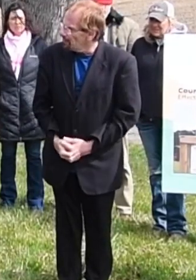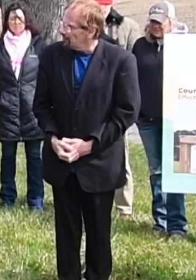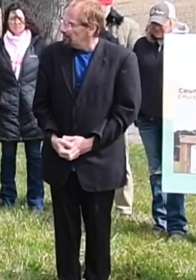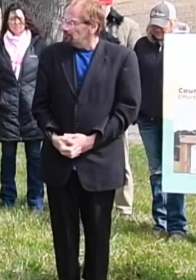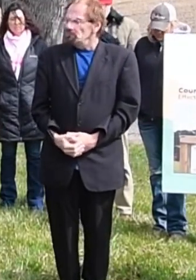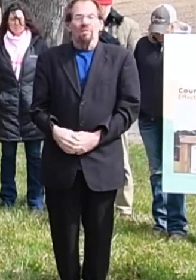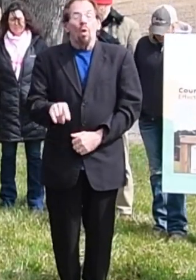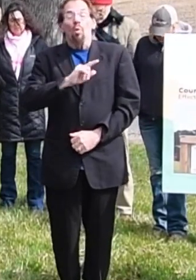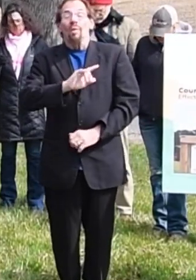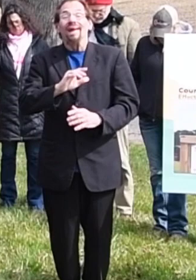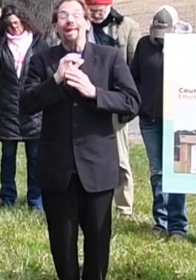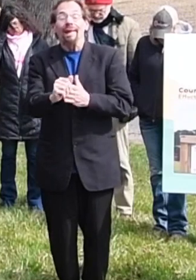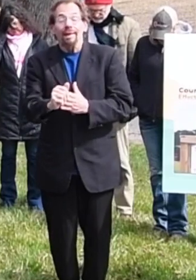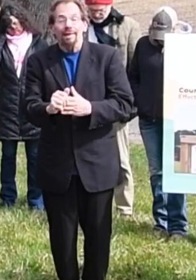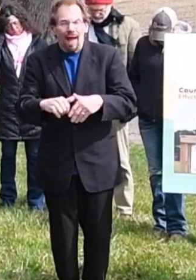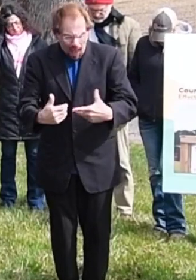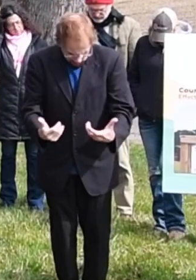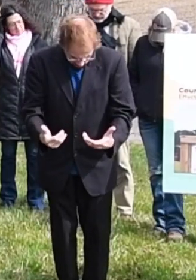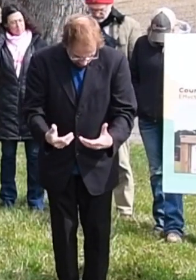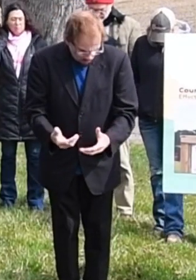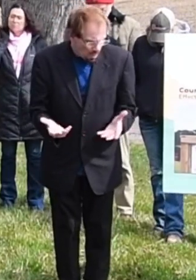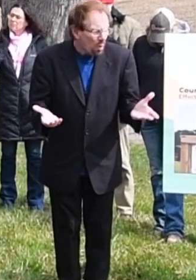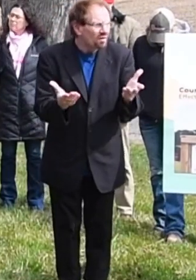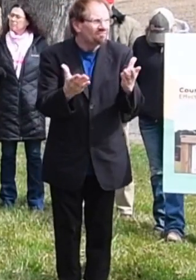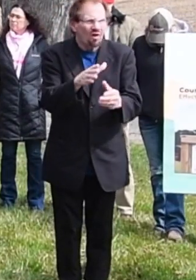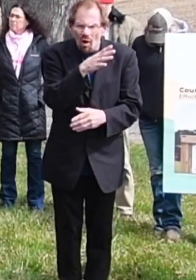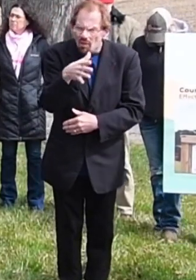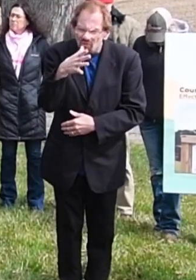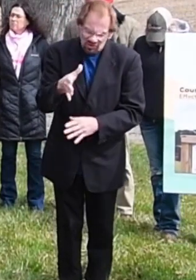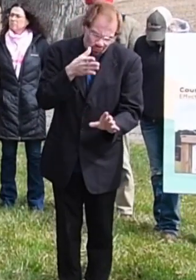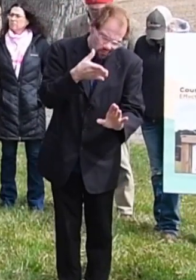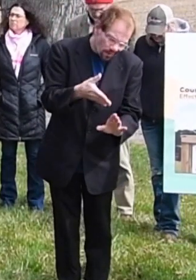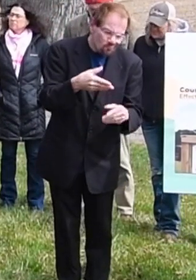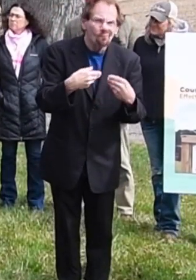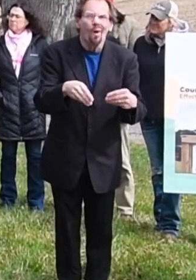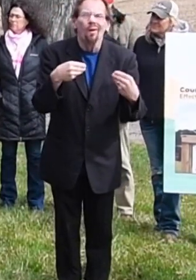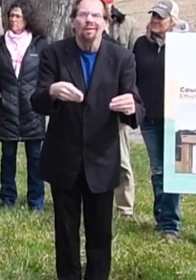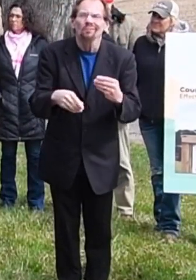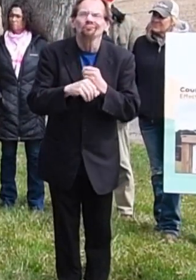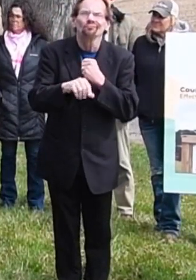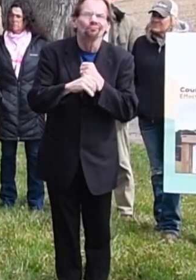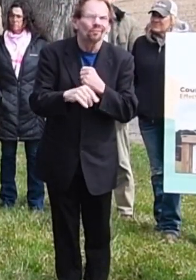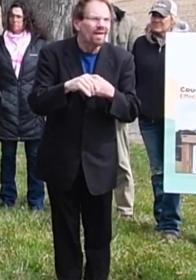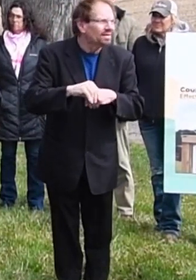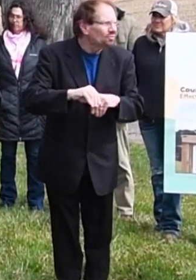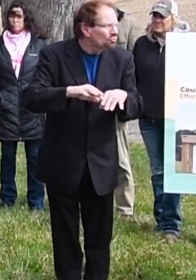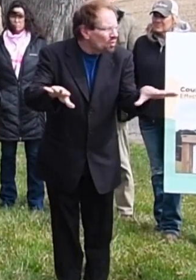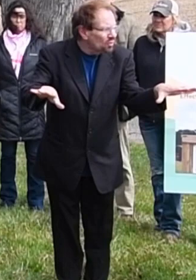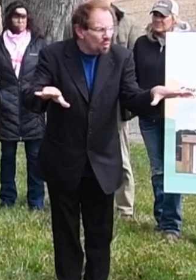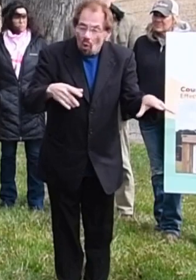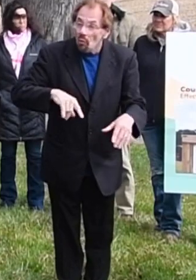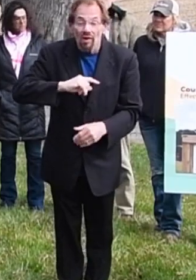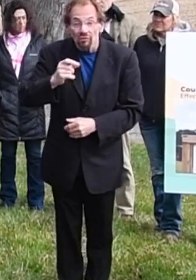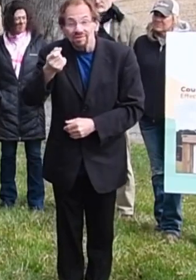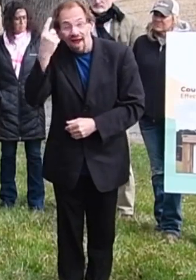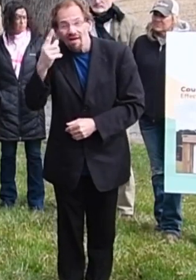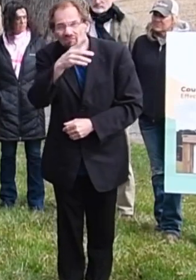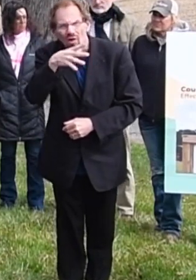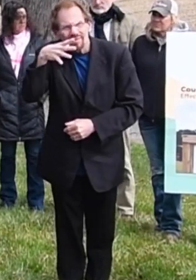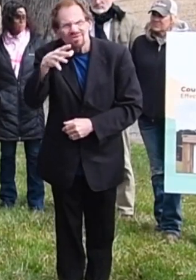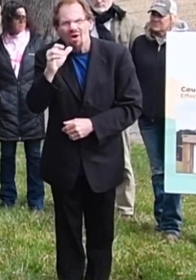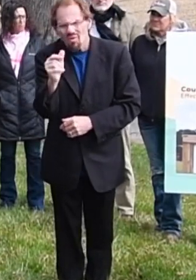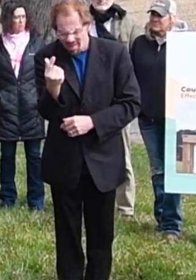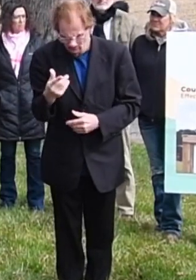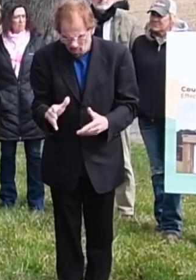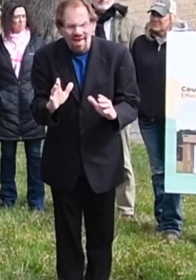We lead by promoting our farms with direct marketing and distribution because we understand that farming isn't just a way of life.